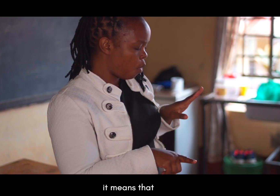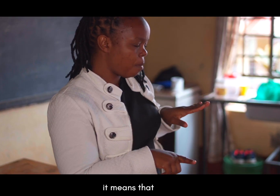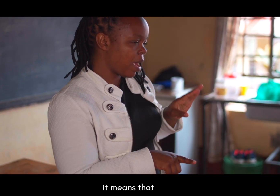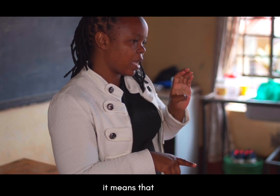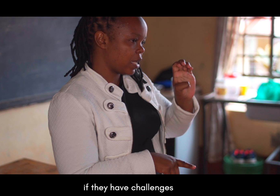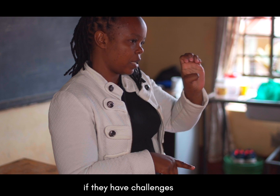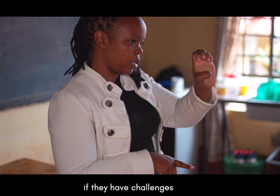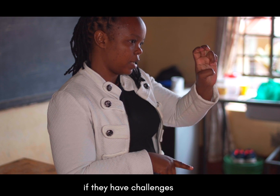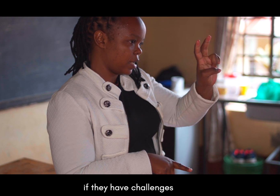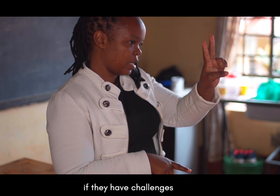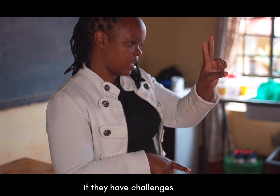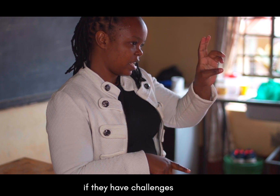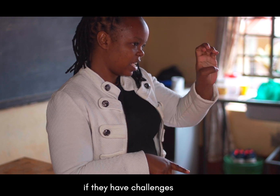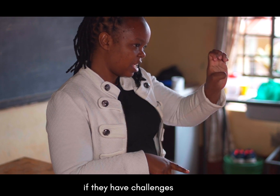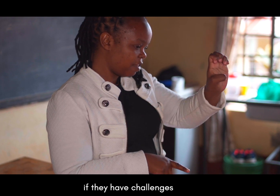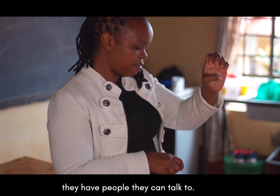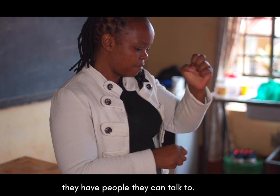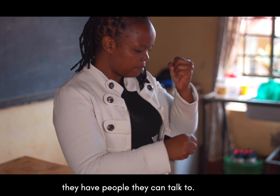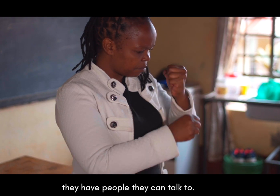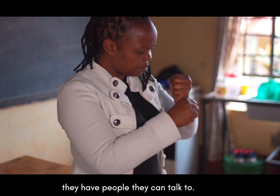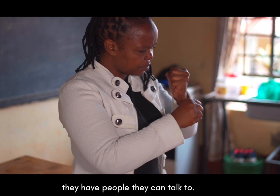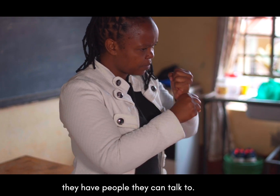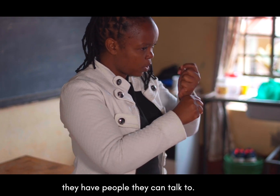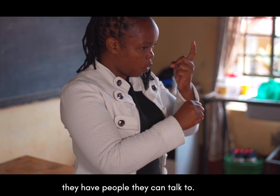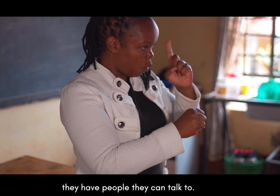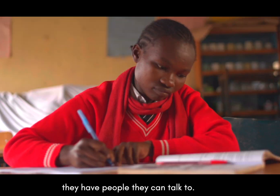that if they have challenges, they have people that they can talk to.